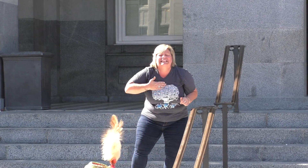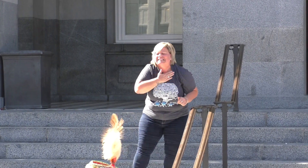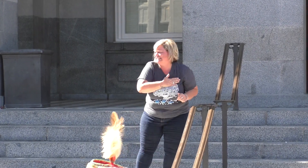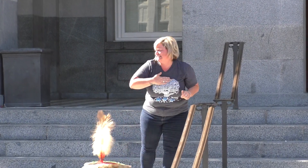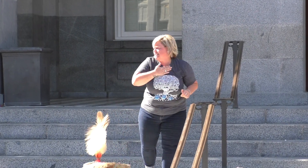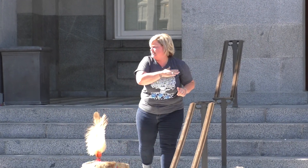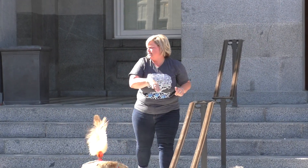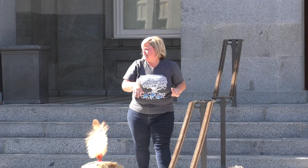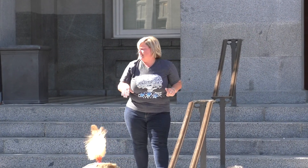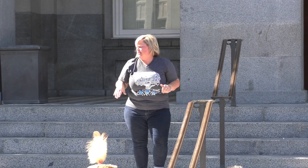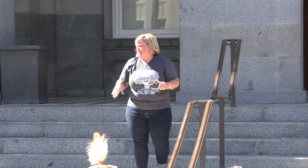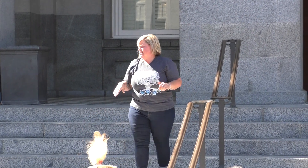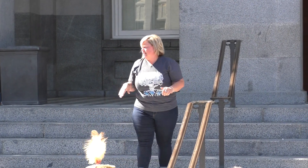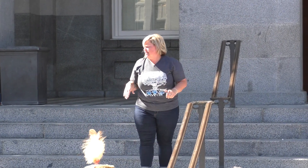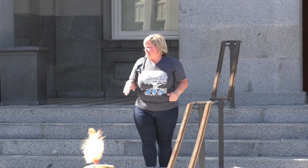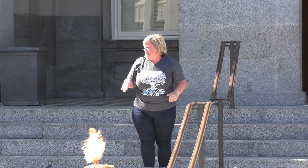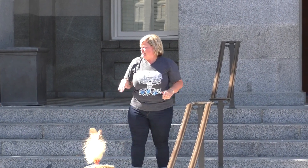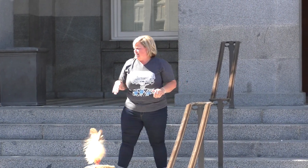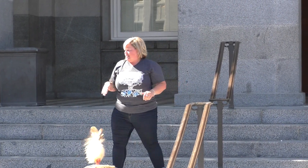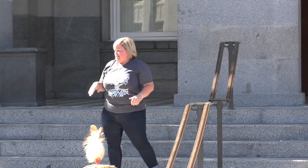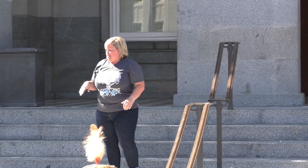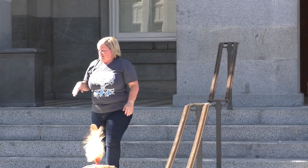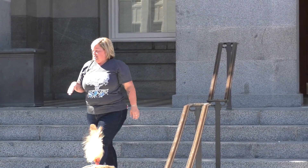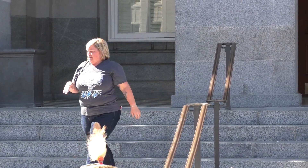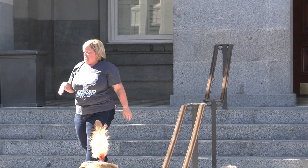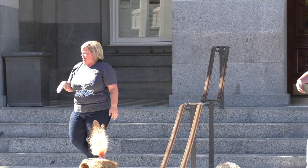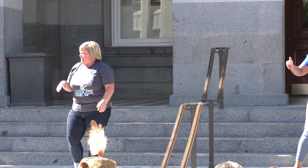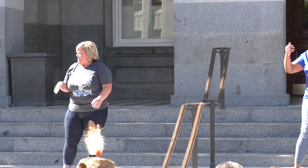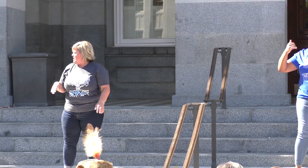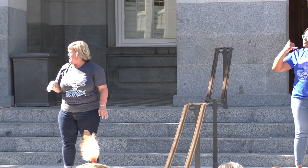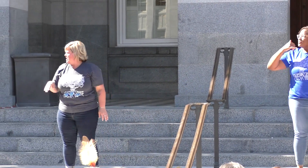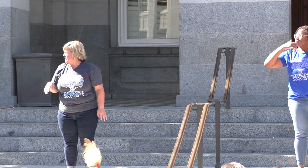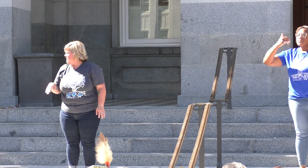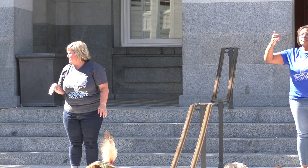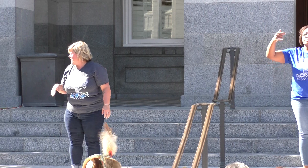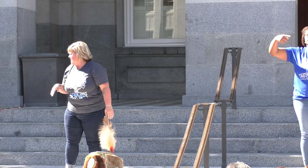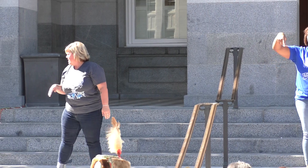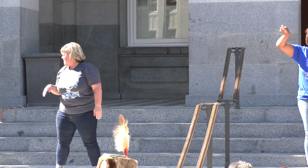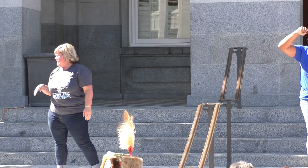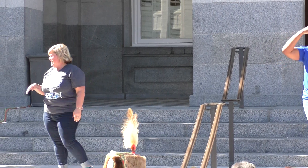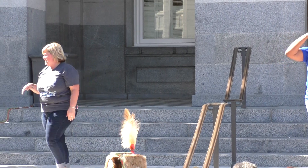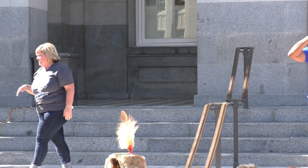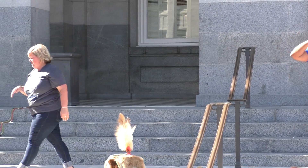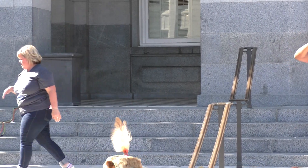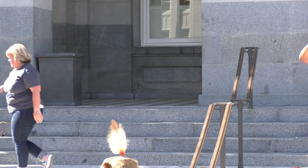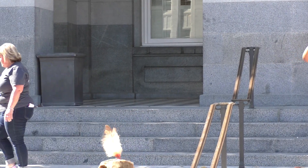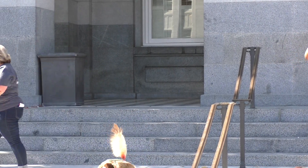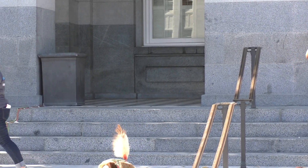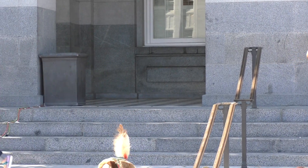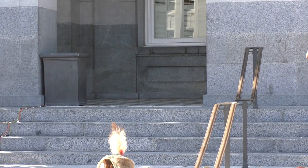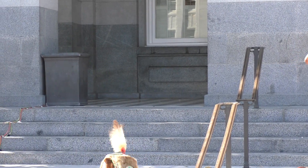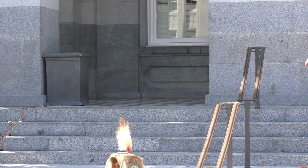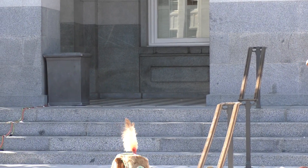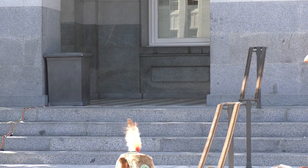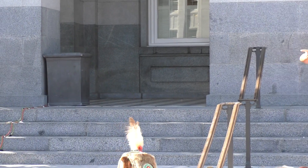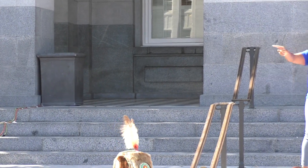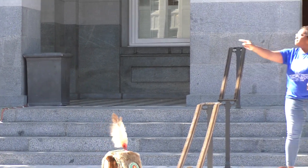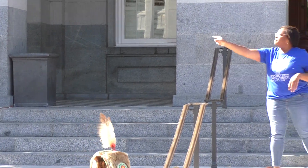We're trying to get a tent set up here without blocking your view. And so give us just 1 second while we arrange things. For those